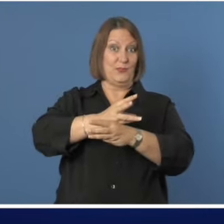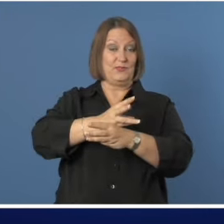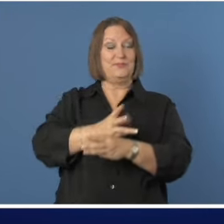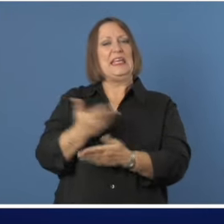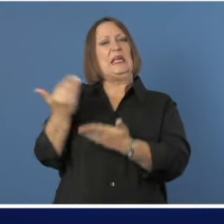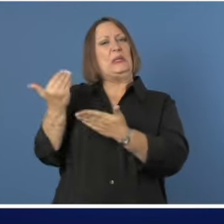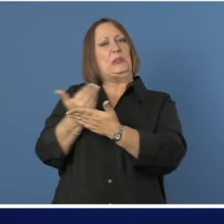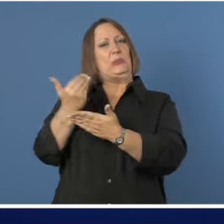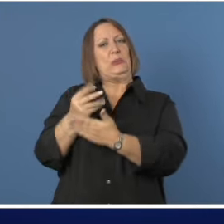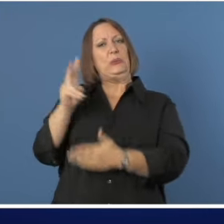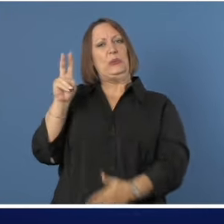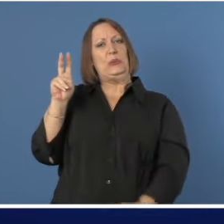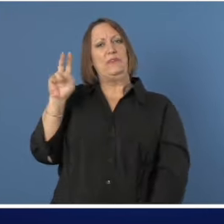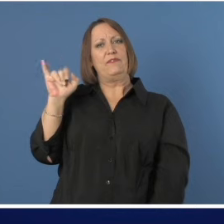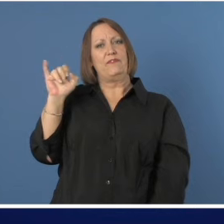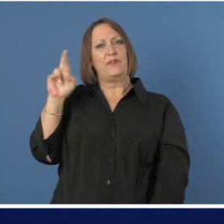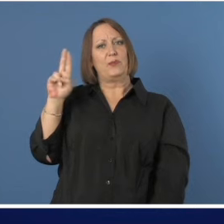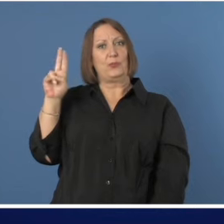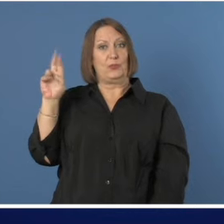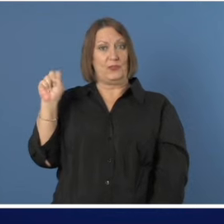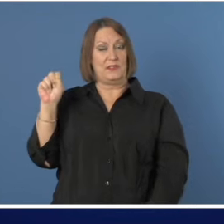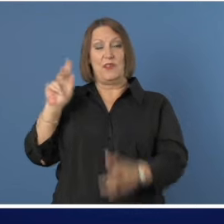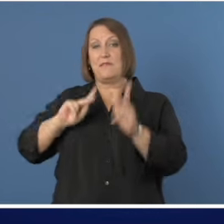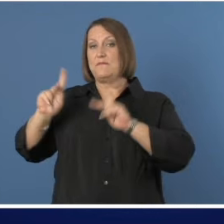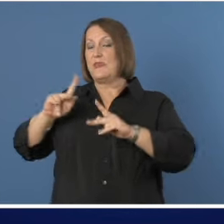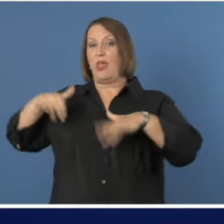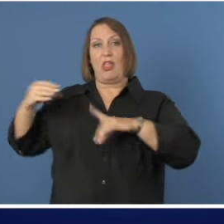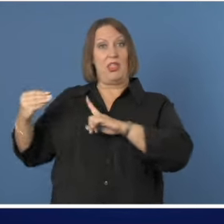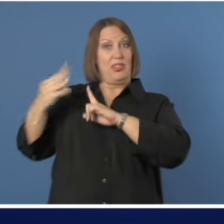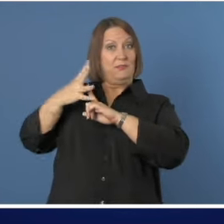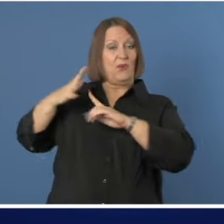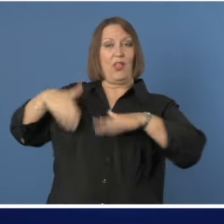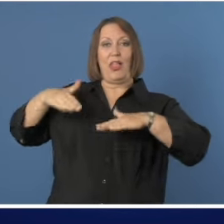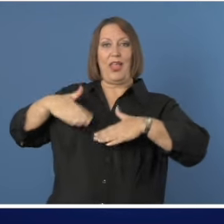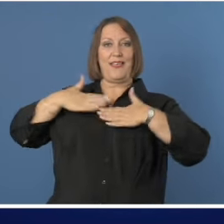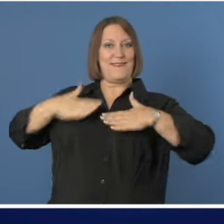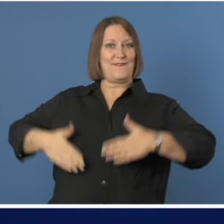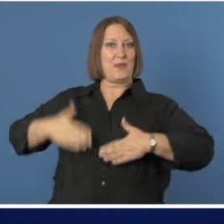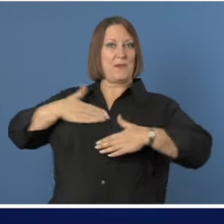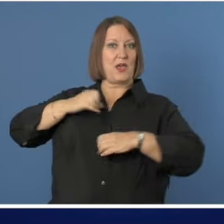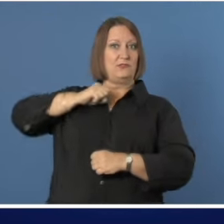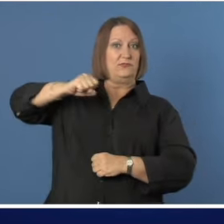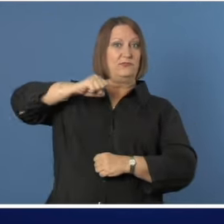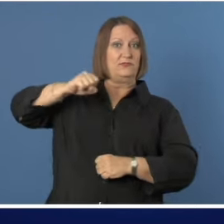appears, to which people have little or no immunity.